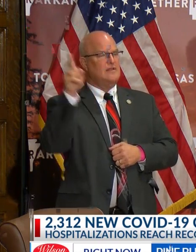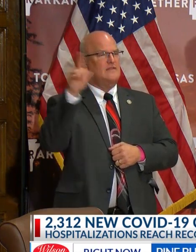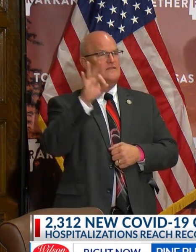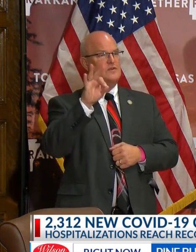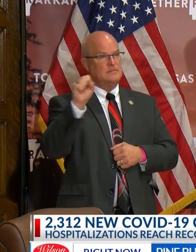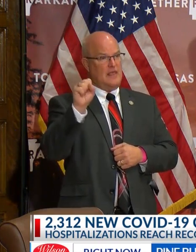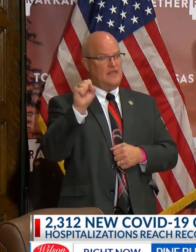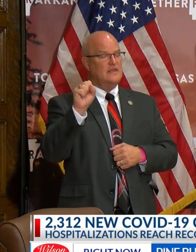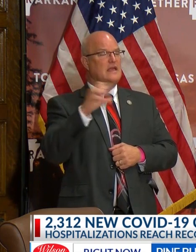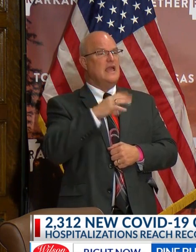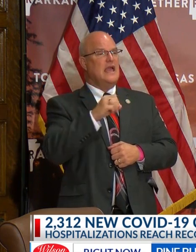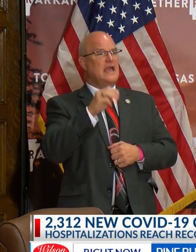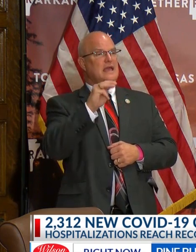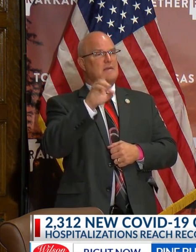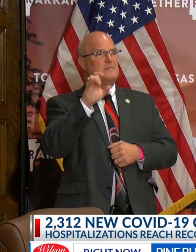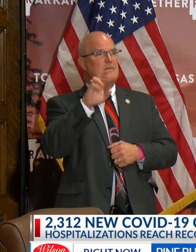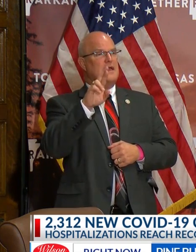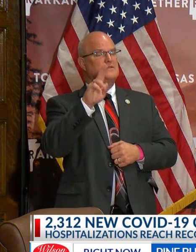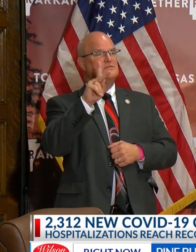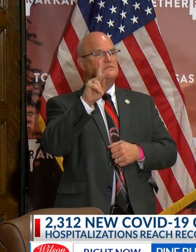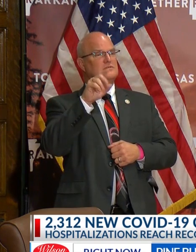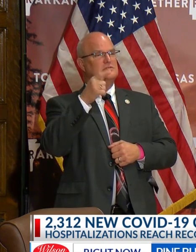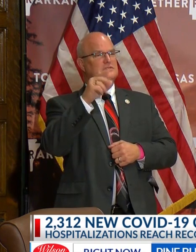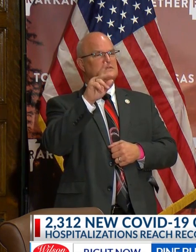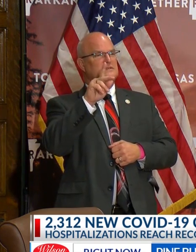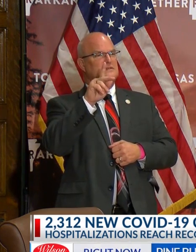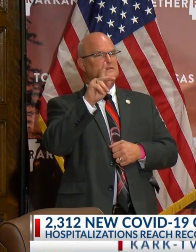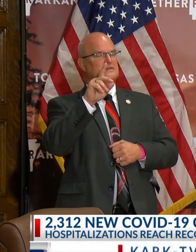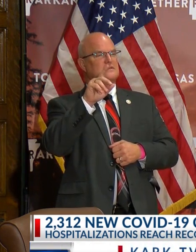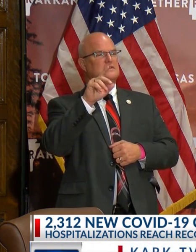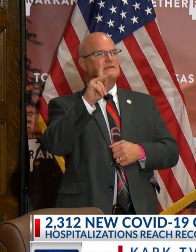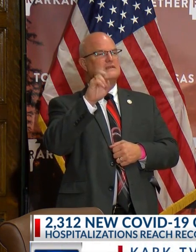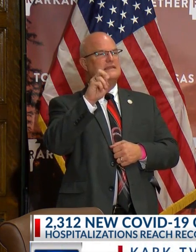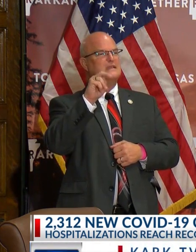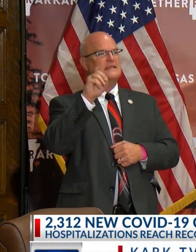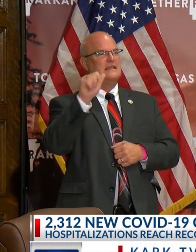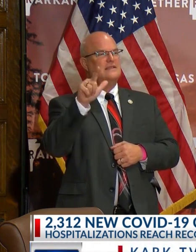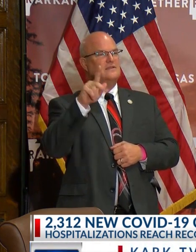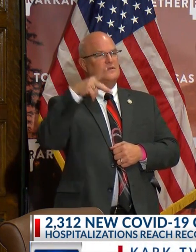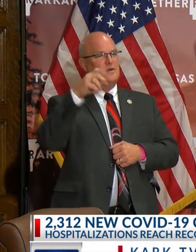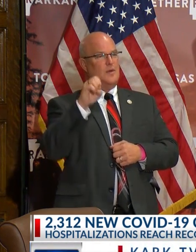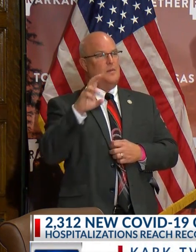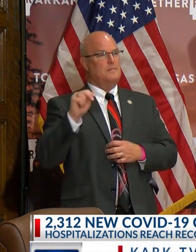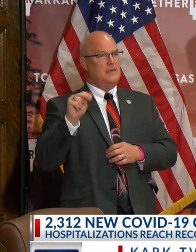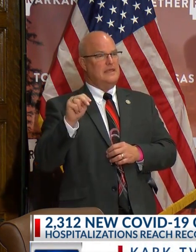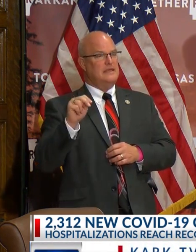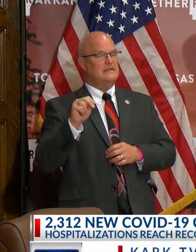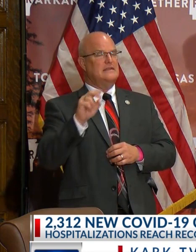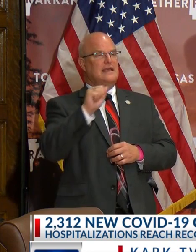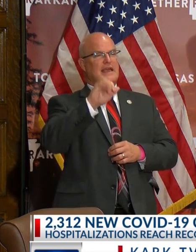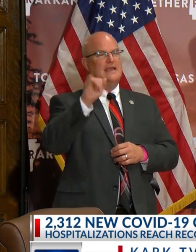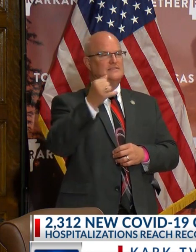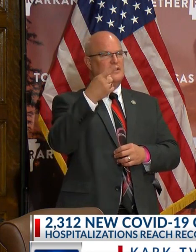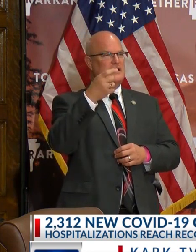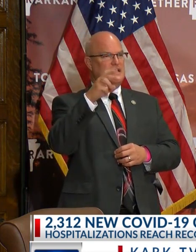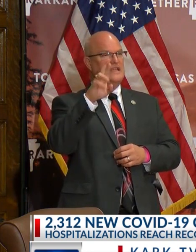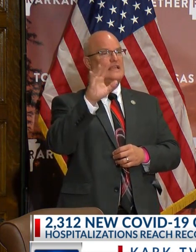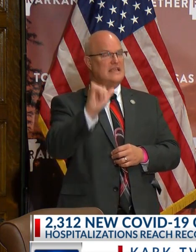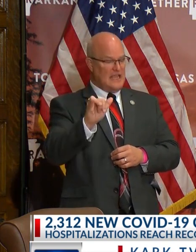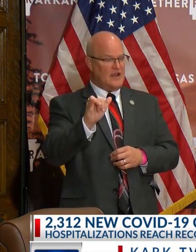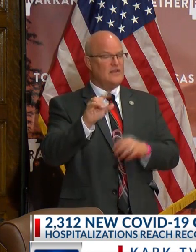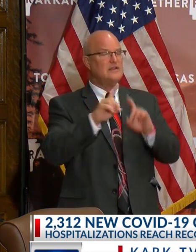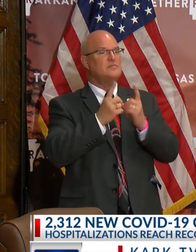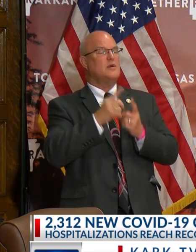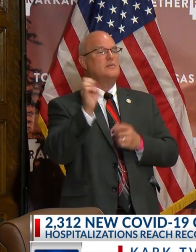Smith, and Major General Kendall Penn, Adjutant General, Arkansas National Guard, A.J. Geary, Director of the Arkansas Department